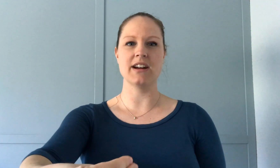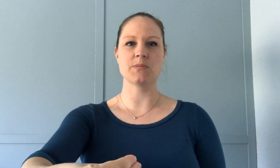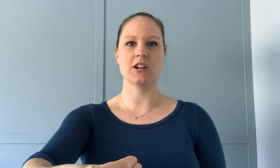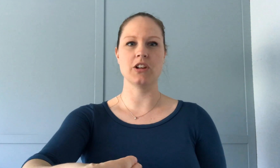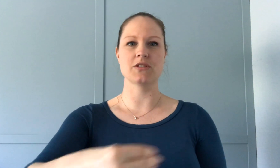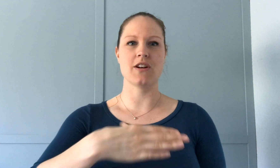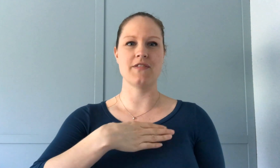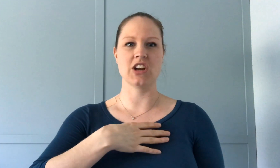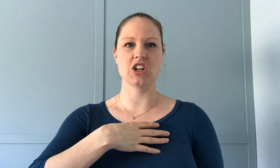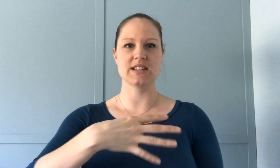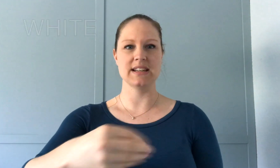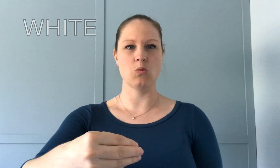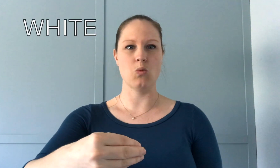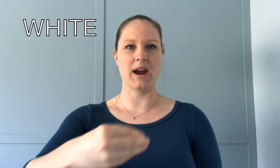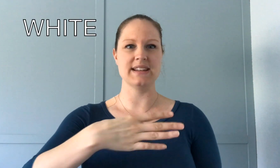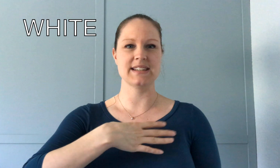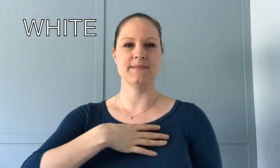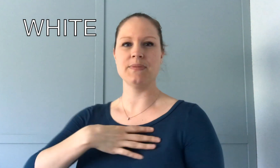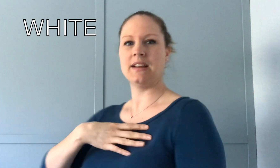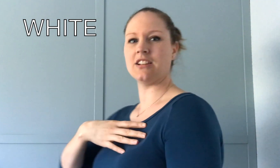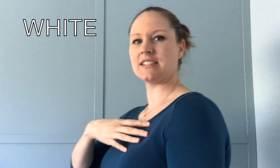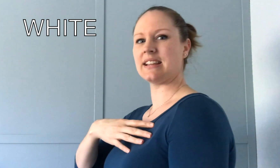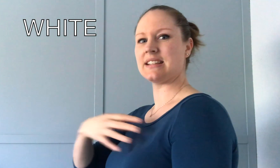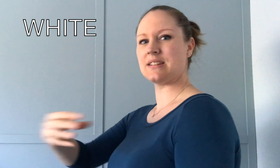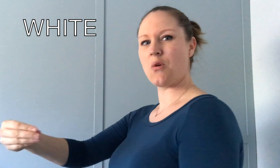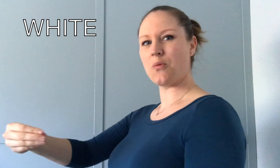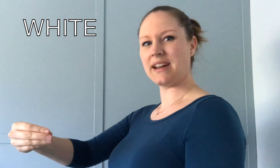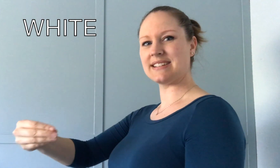as we close our fingers. White. Looks like this. White.